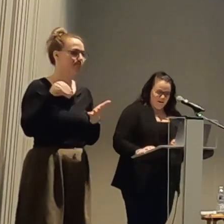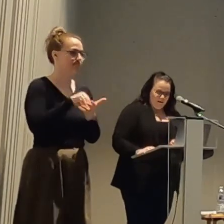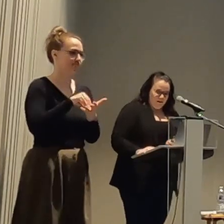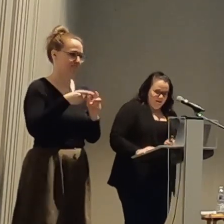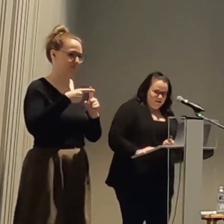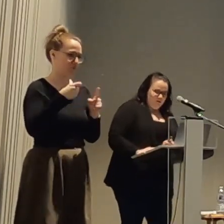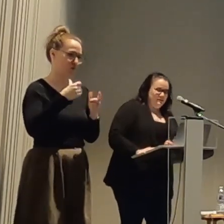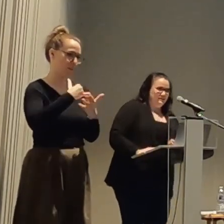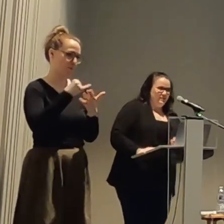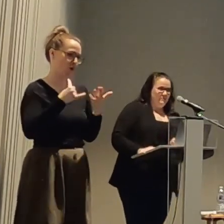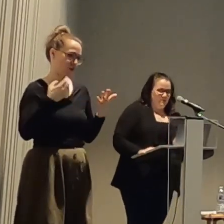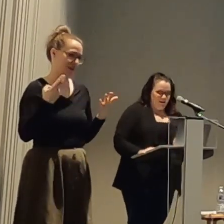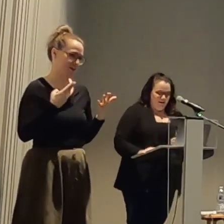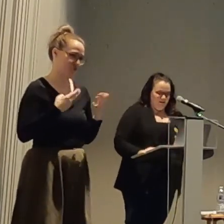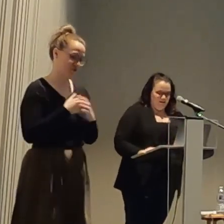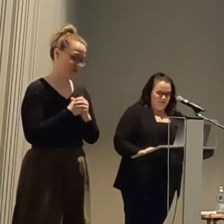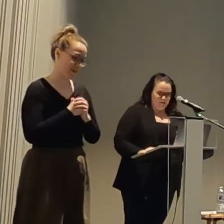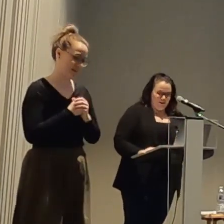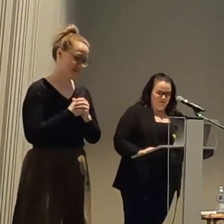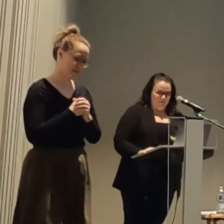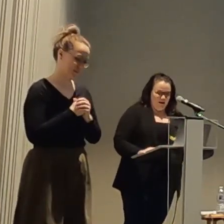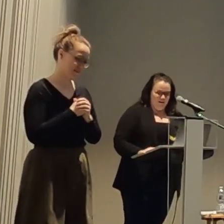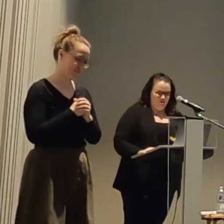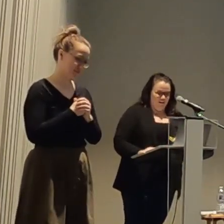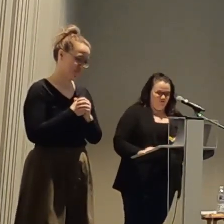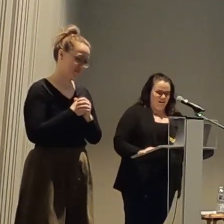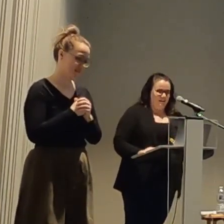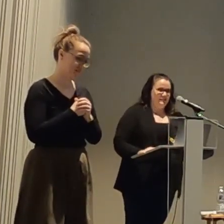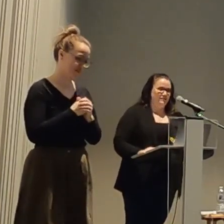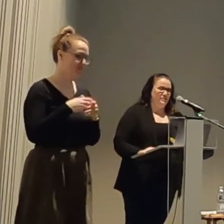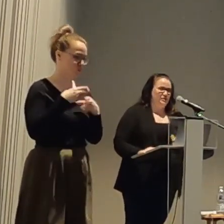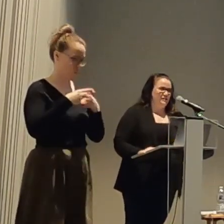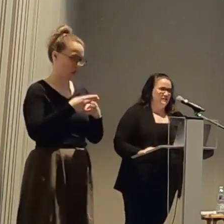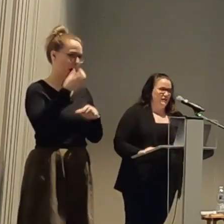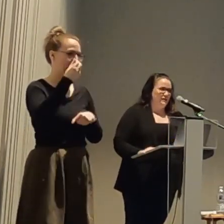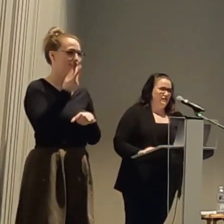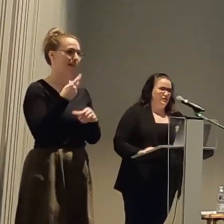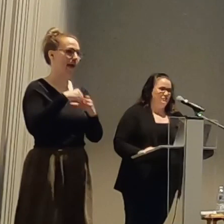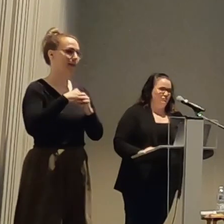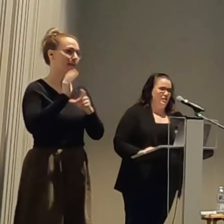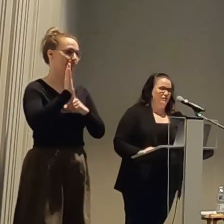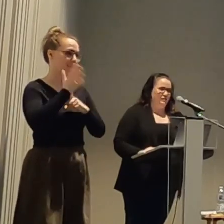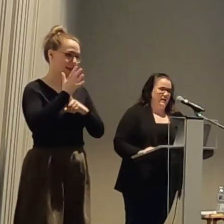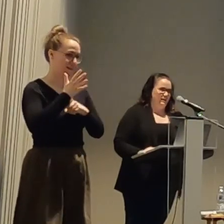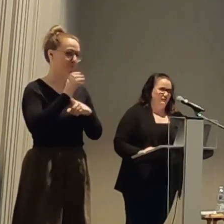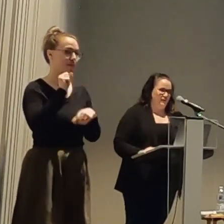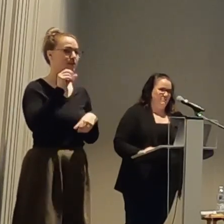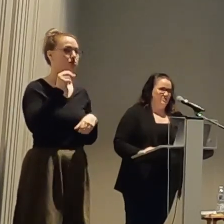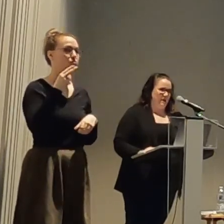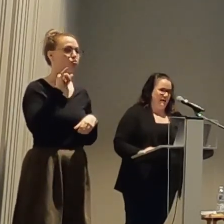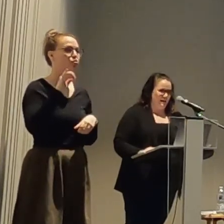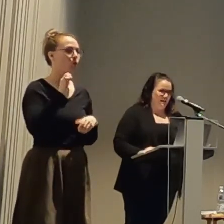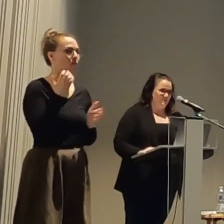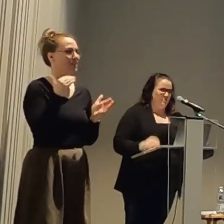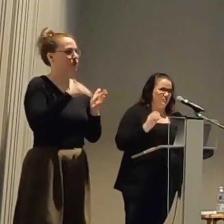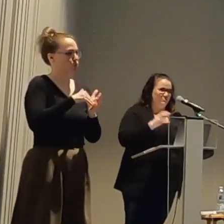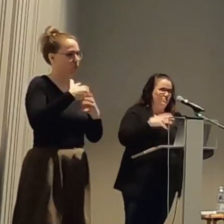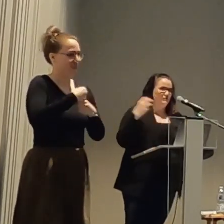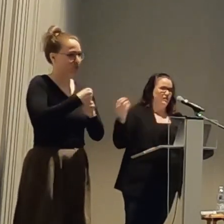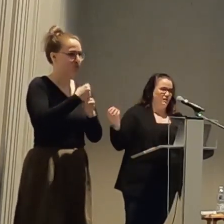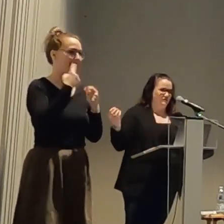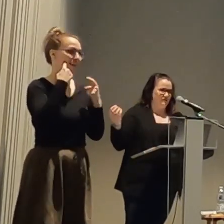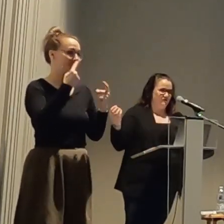series. So this is called the series is called Be Back in 5 Minutes, and what she's done is she's recreated famous paintings,